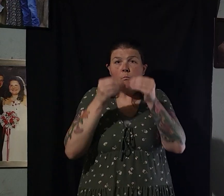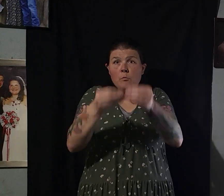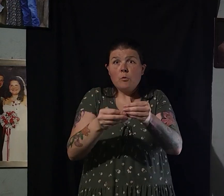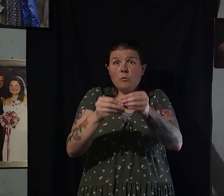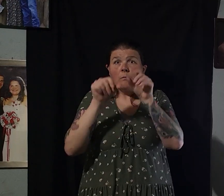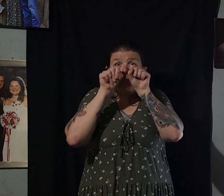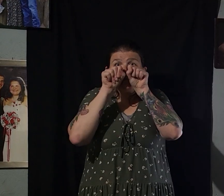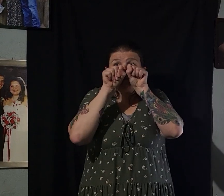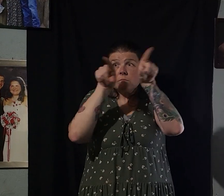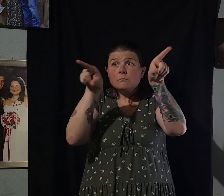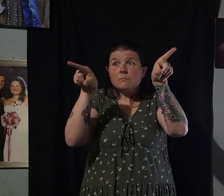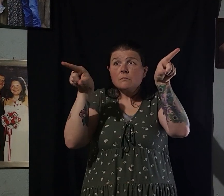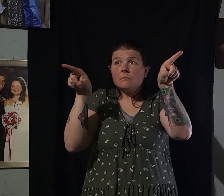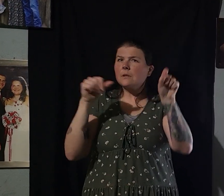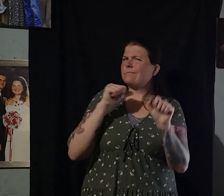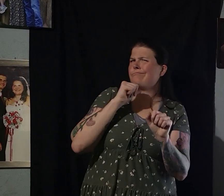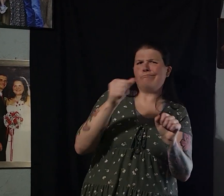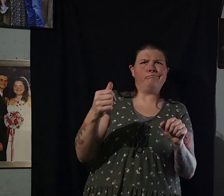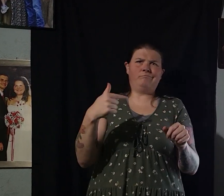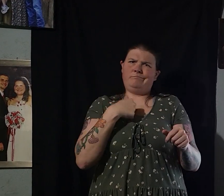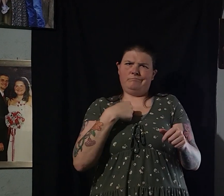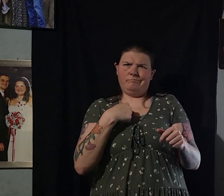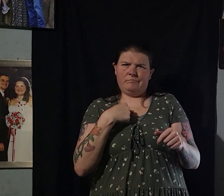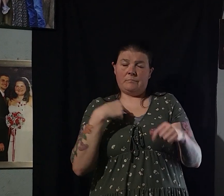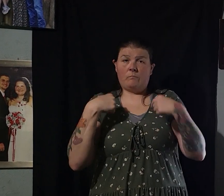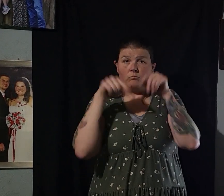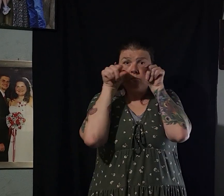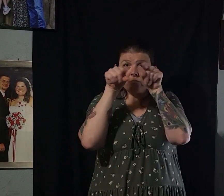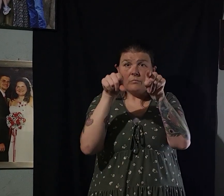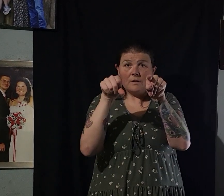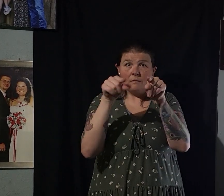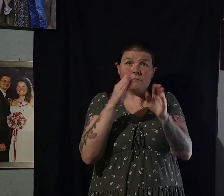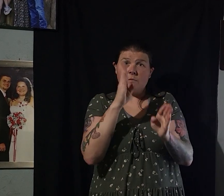other, unlike our eyes, which always move together.